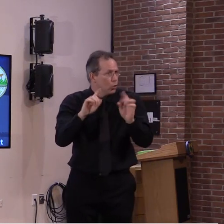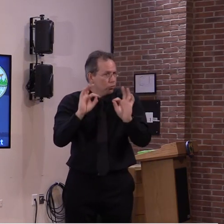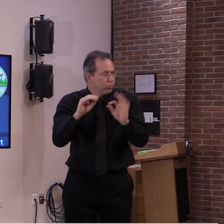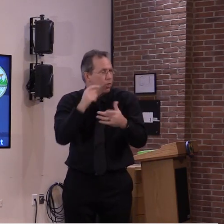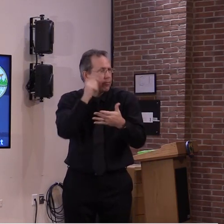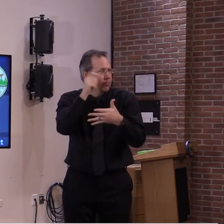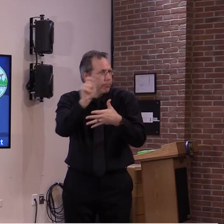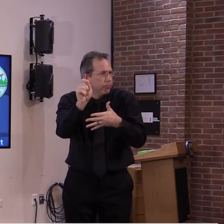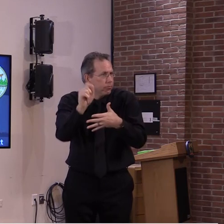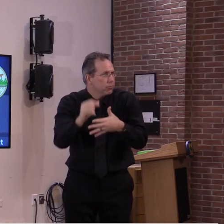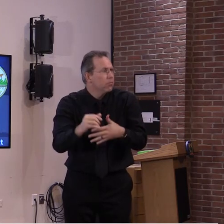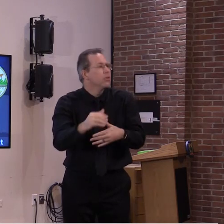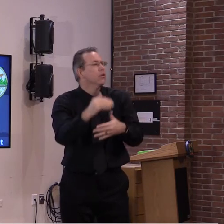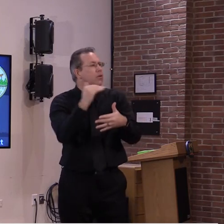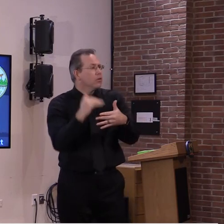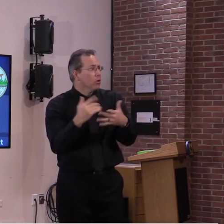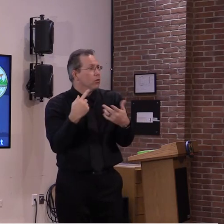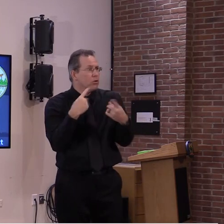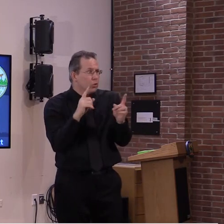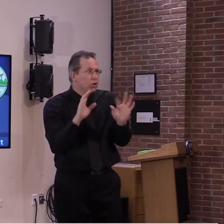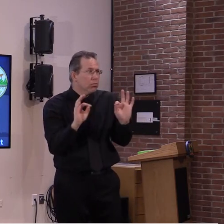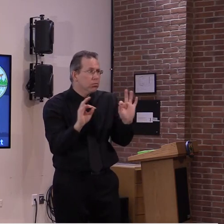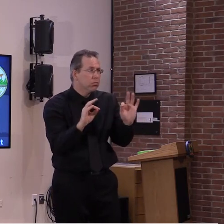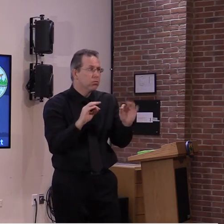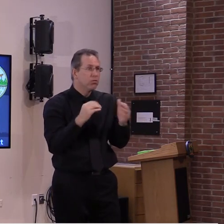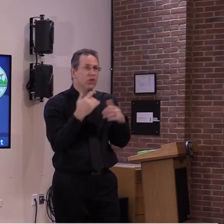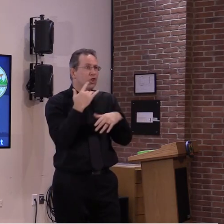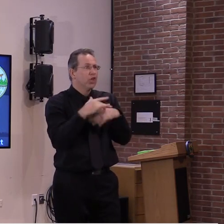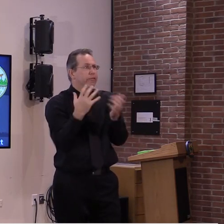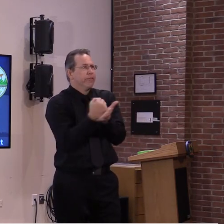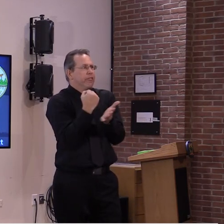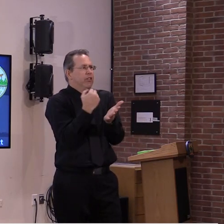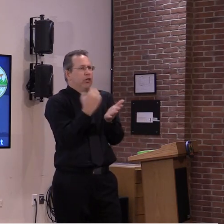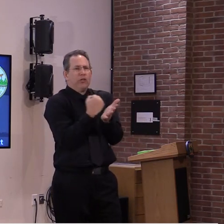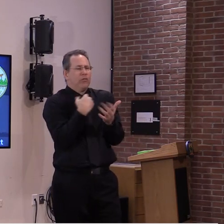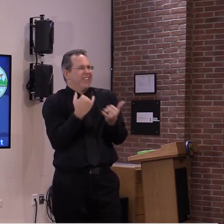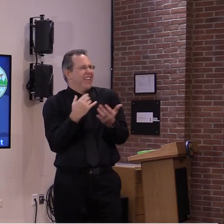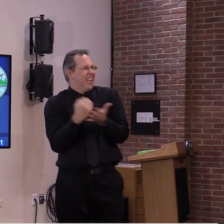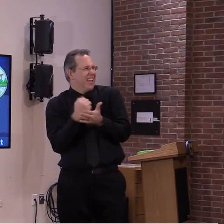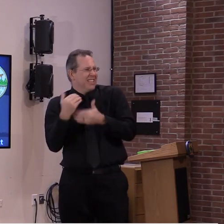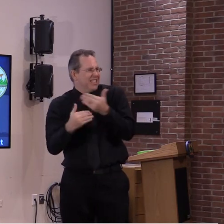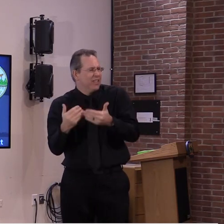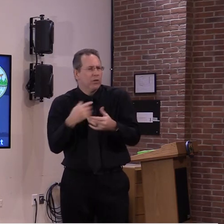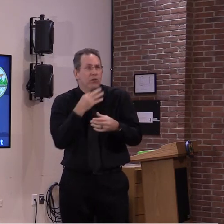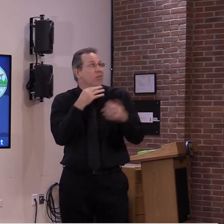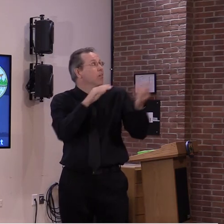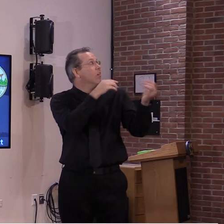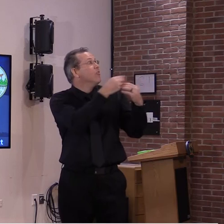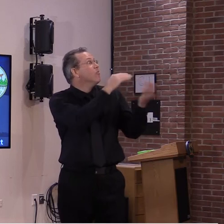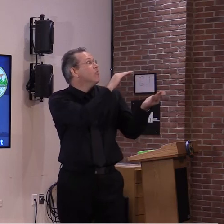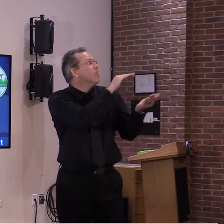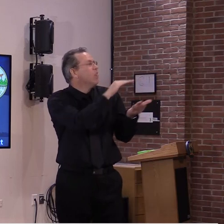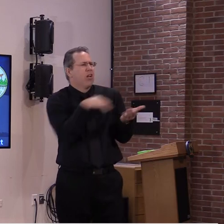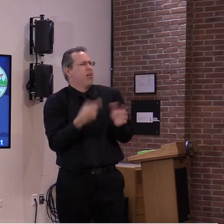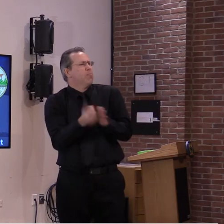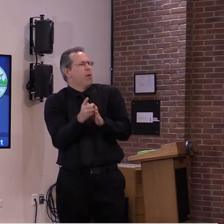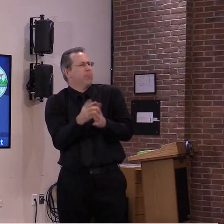actually hastening that process early on when the vaccine first arrived. And then a little